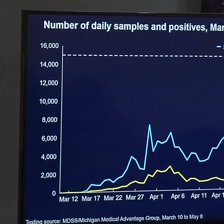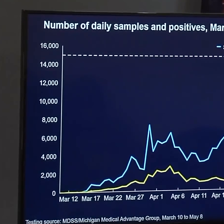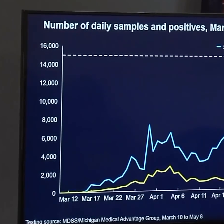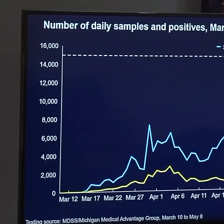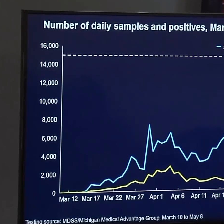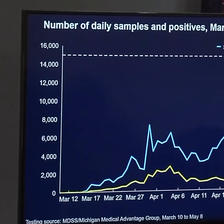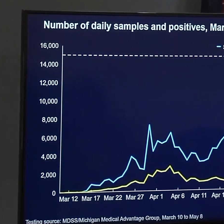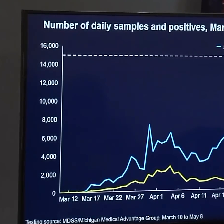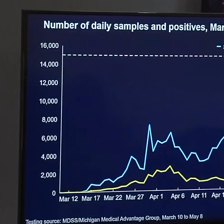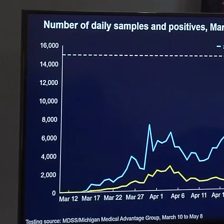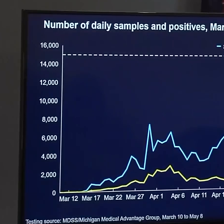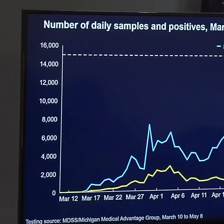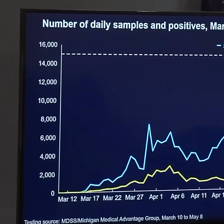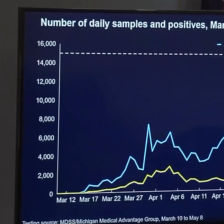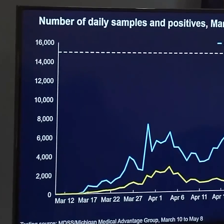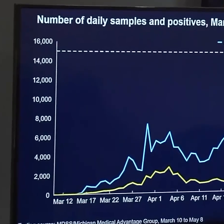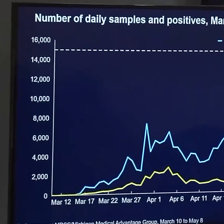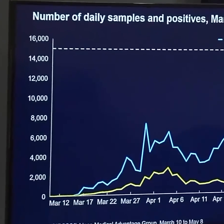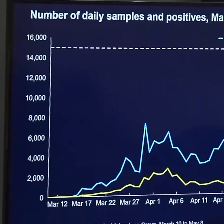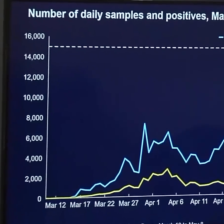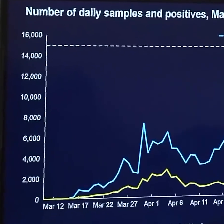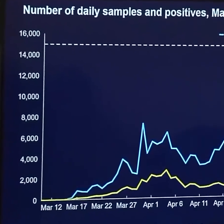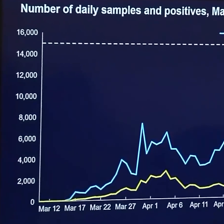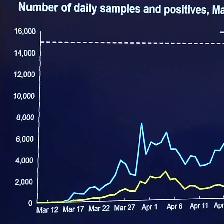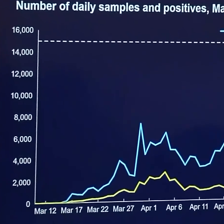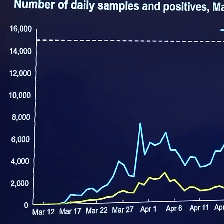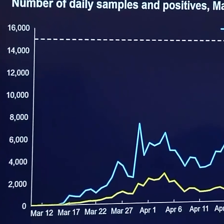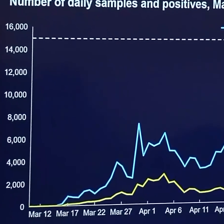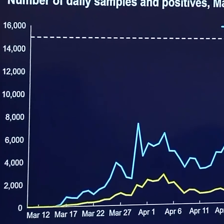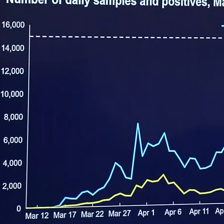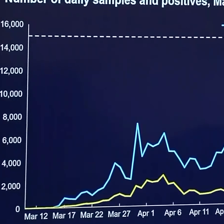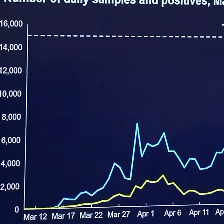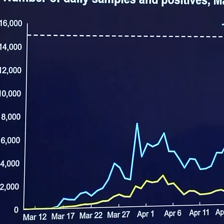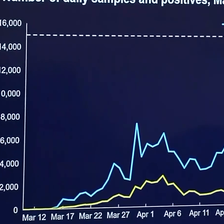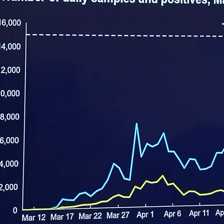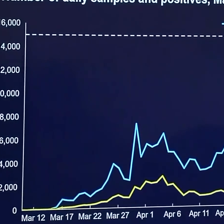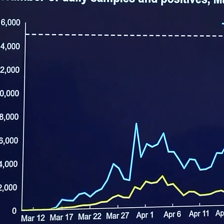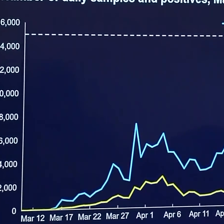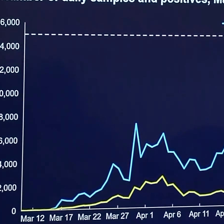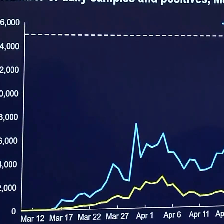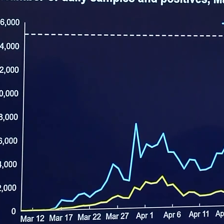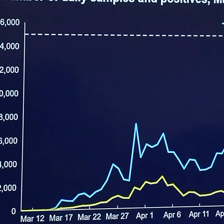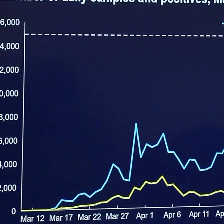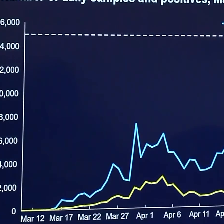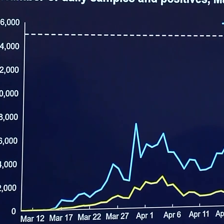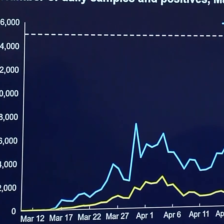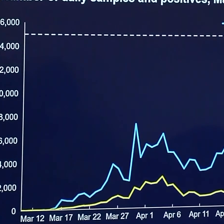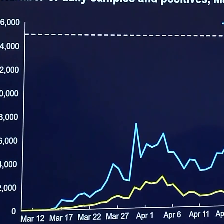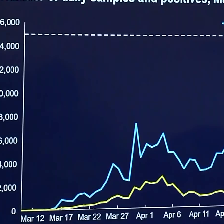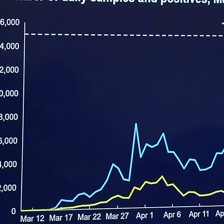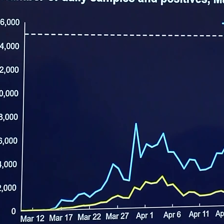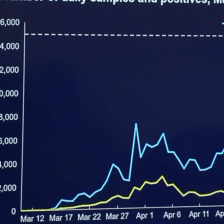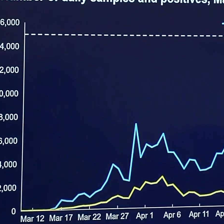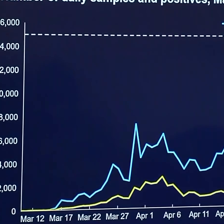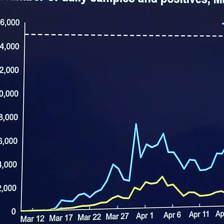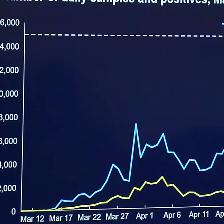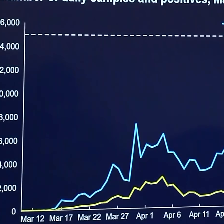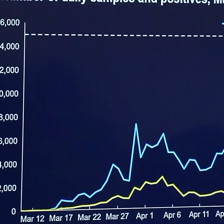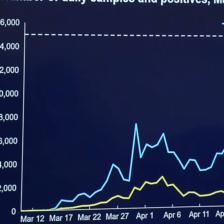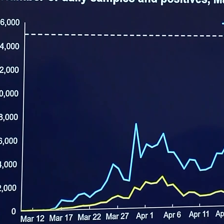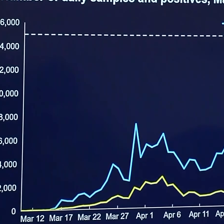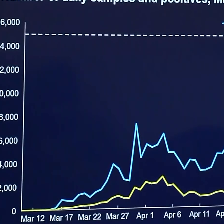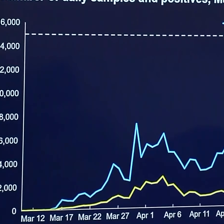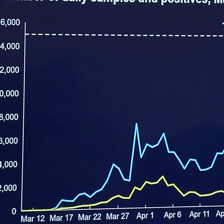the overall process for us to be able to return to work slowly and methodically. And it is one key piece